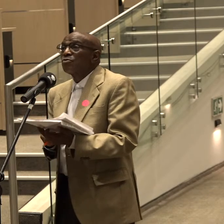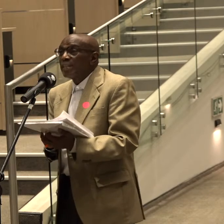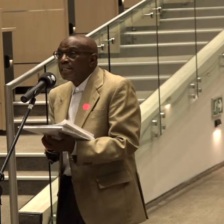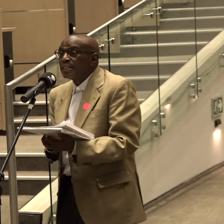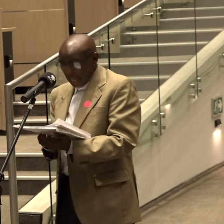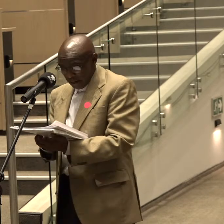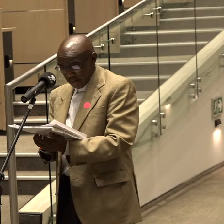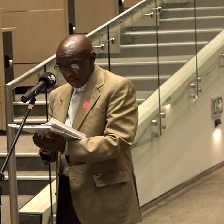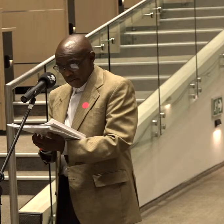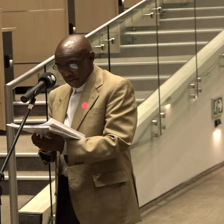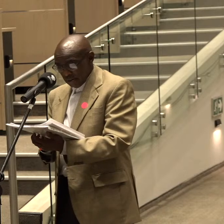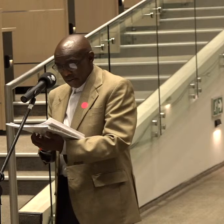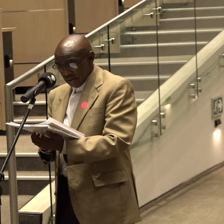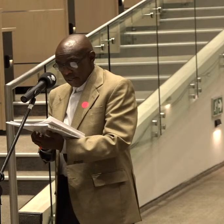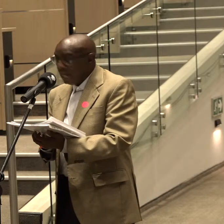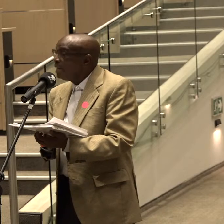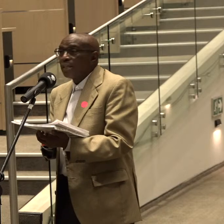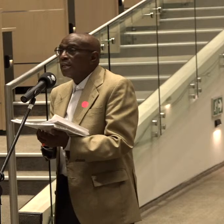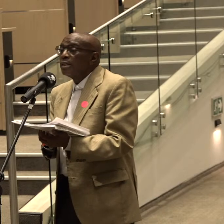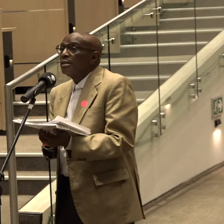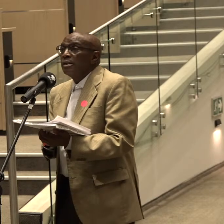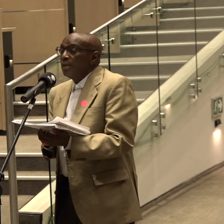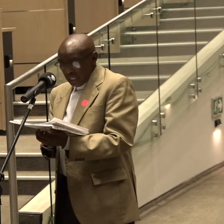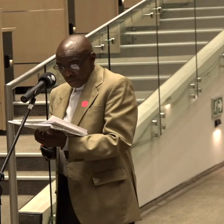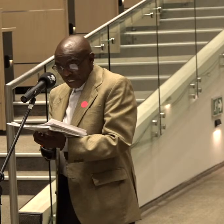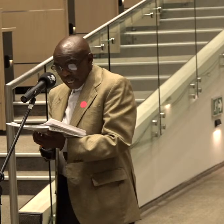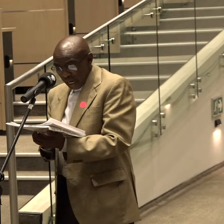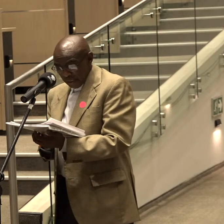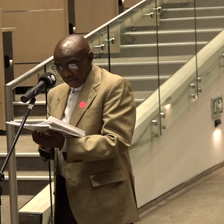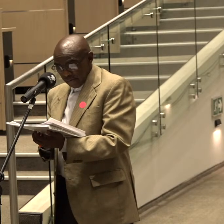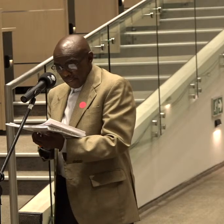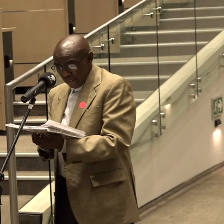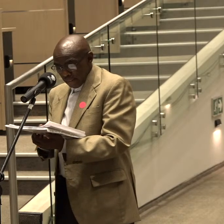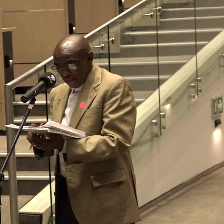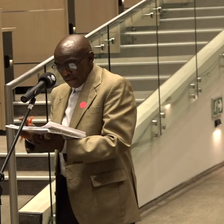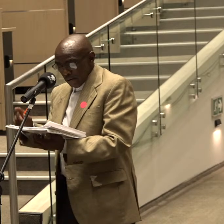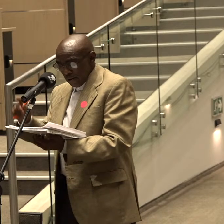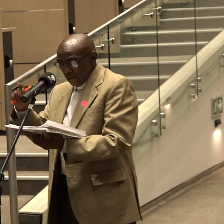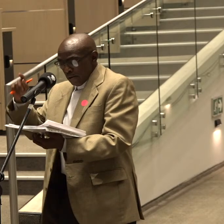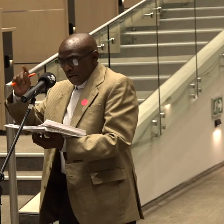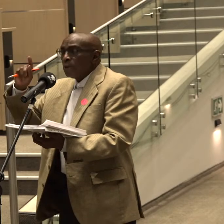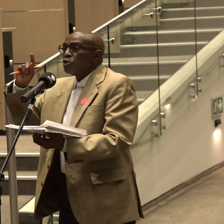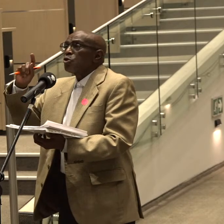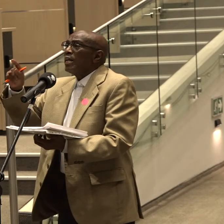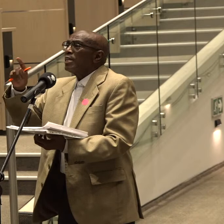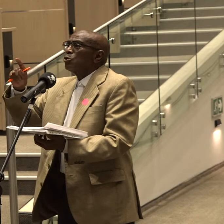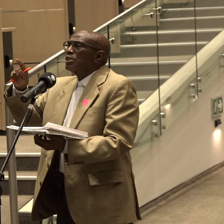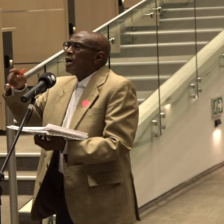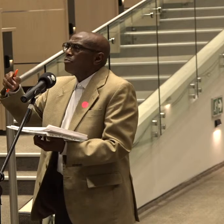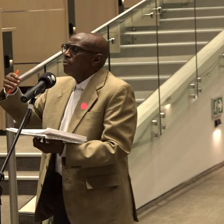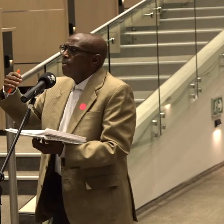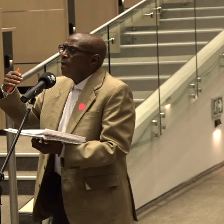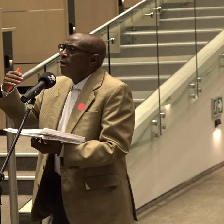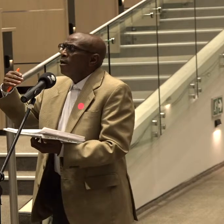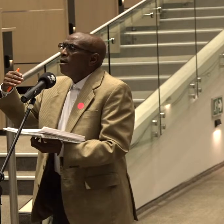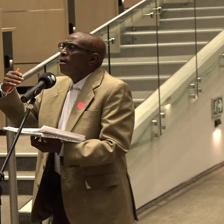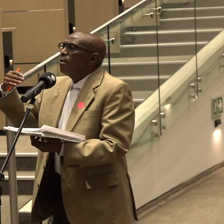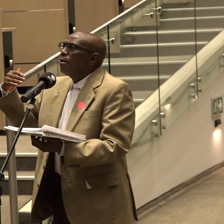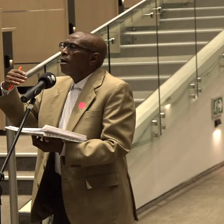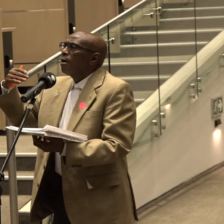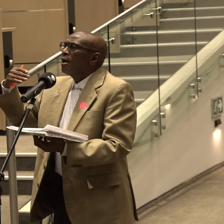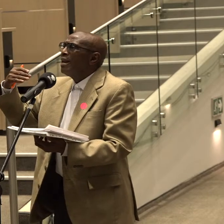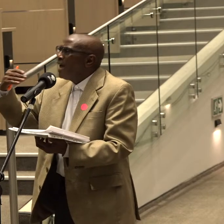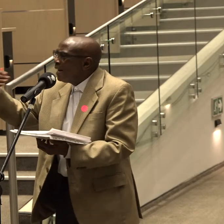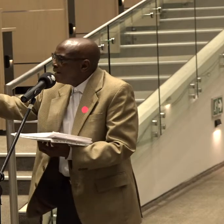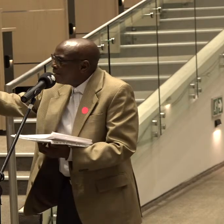by this very thing and nothing has been done has got some